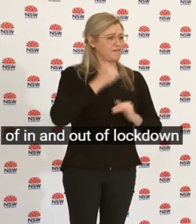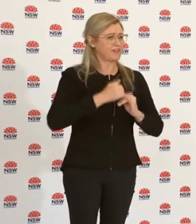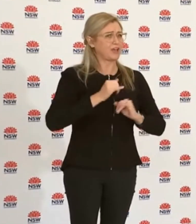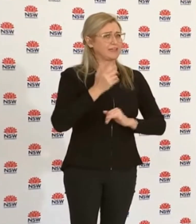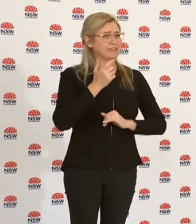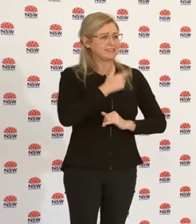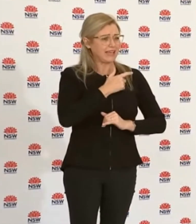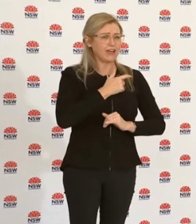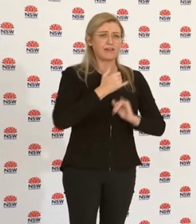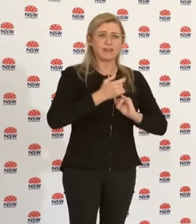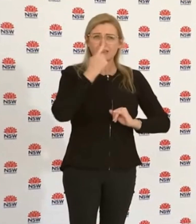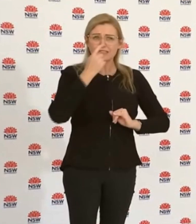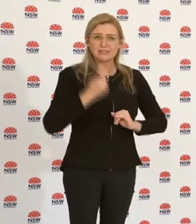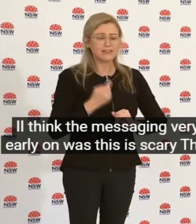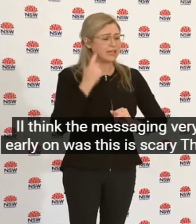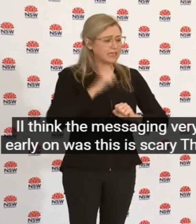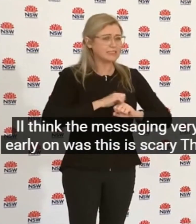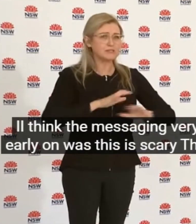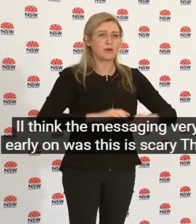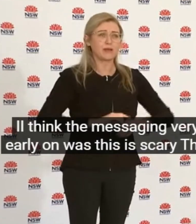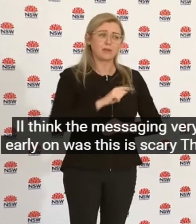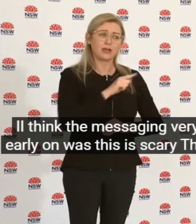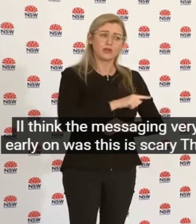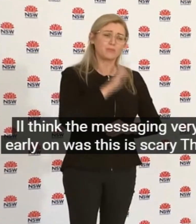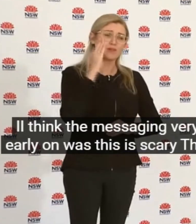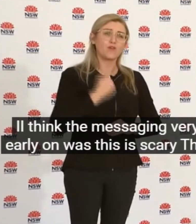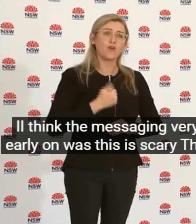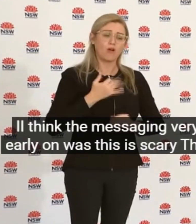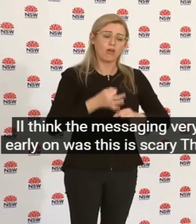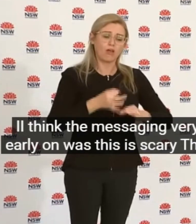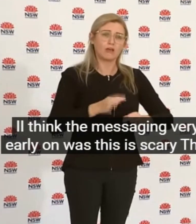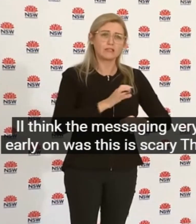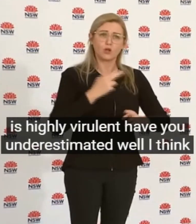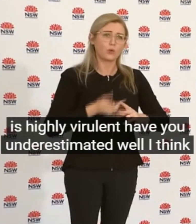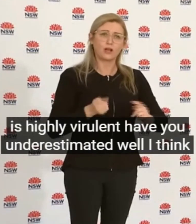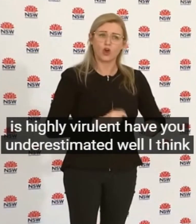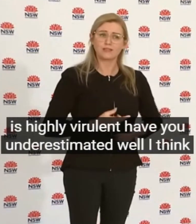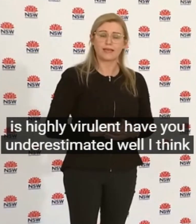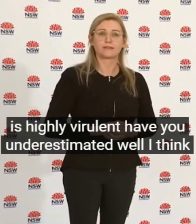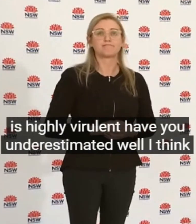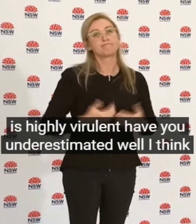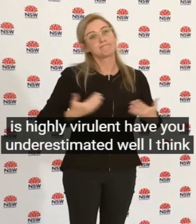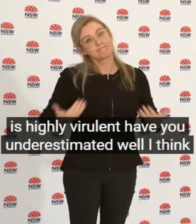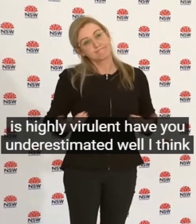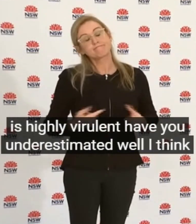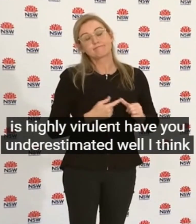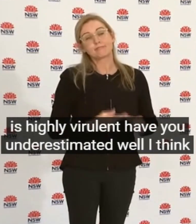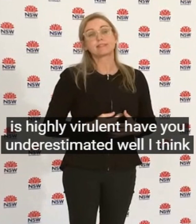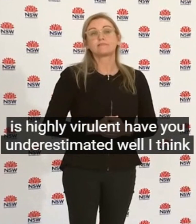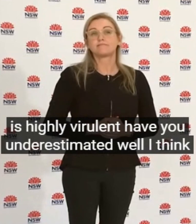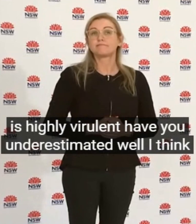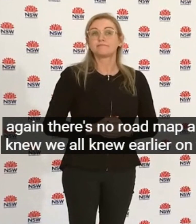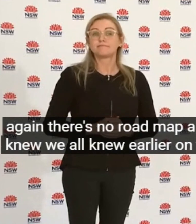And I knew, we all knew earlier on this was a very scary variant, but we also never know.